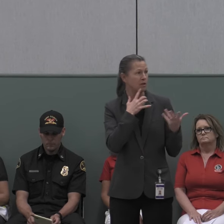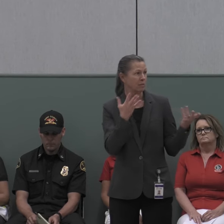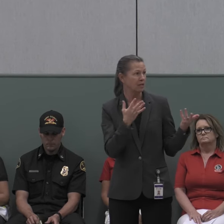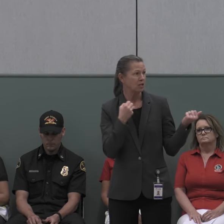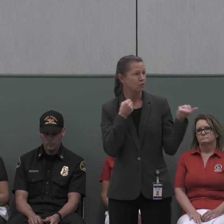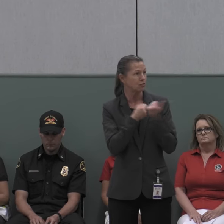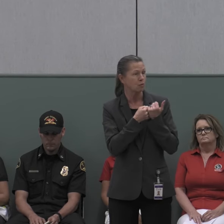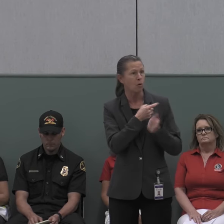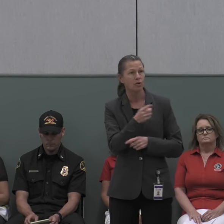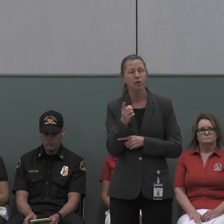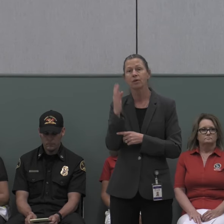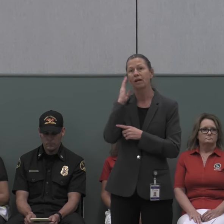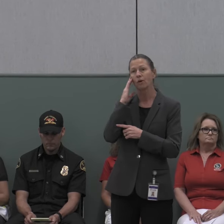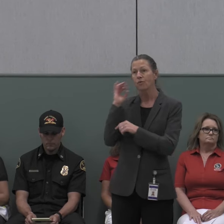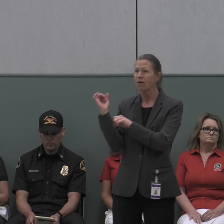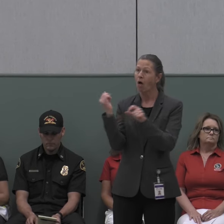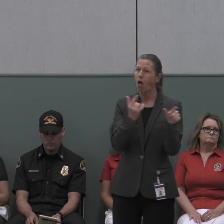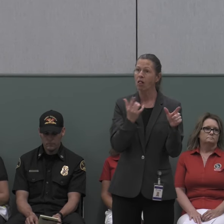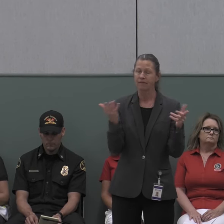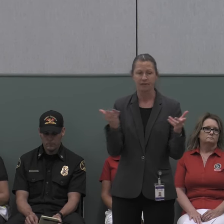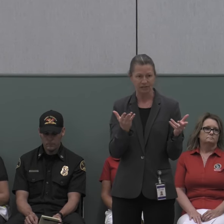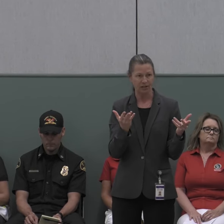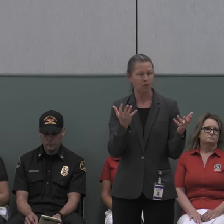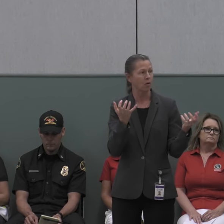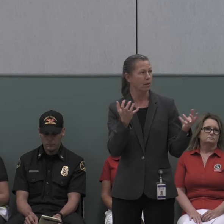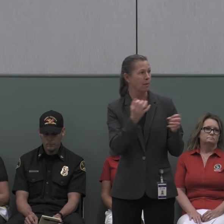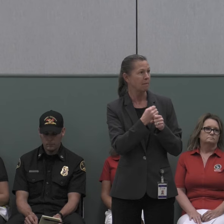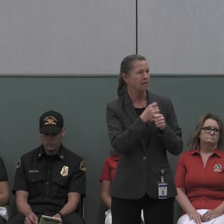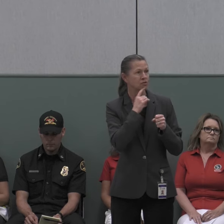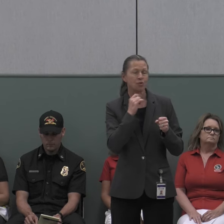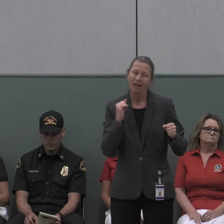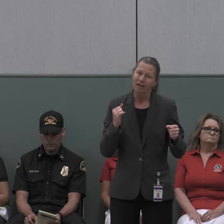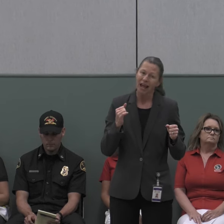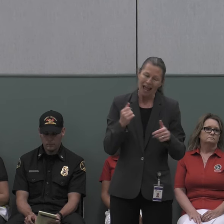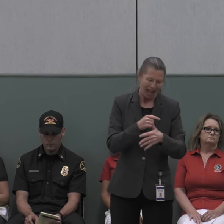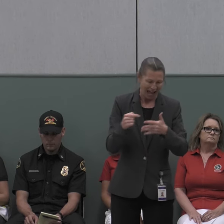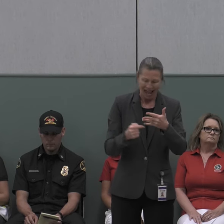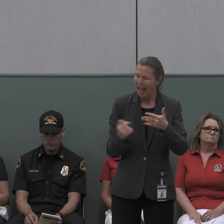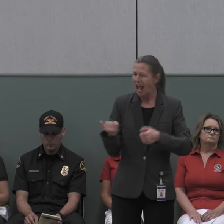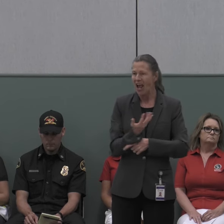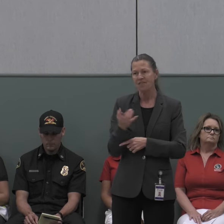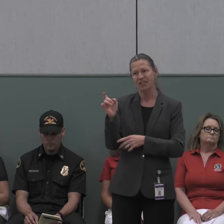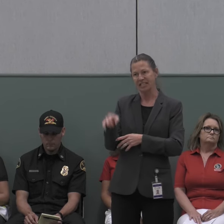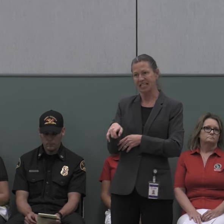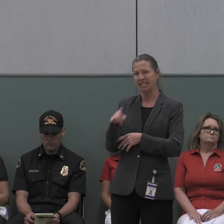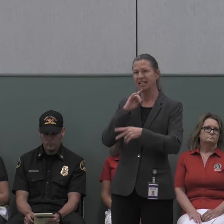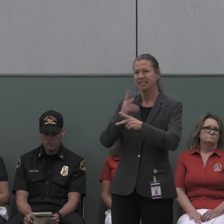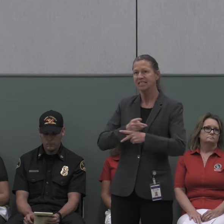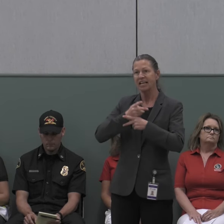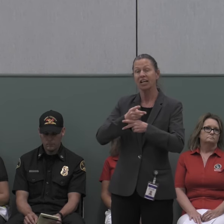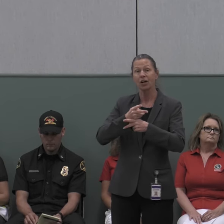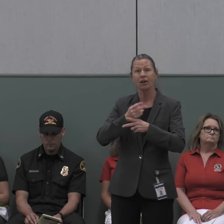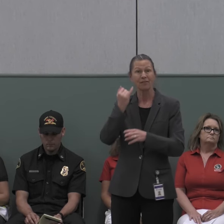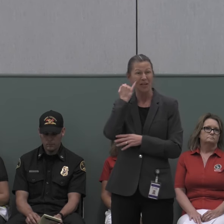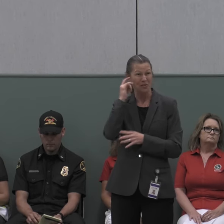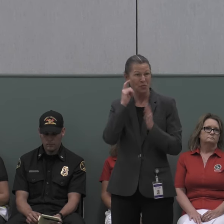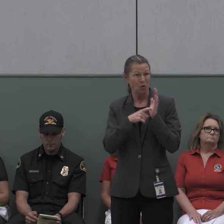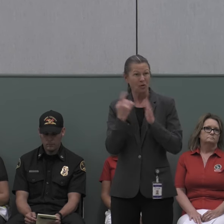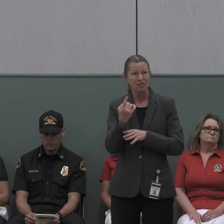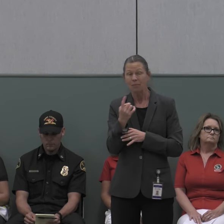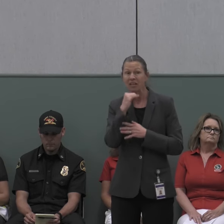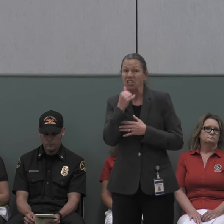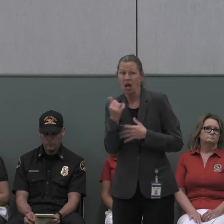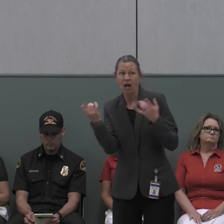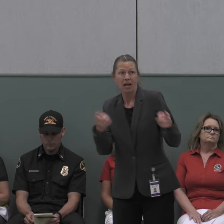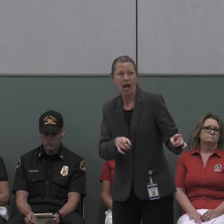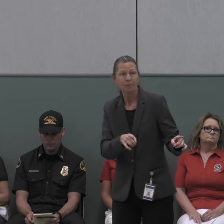all of us here want to make sure that everything is done to make sure that you're taken care of. And if anything is not happening, you let us know and we'll take